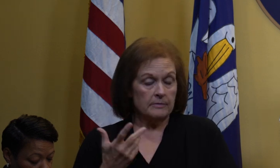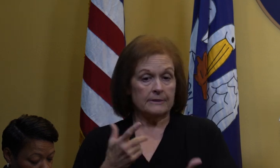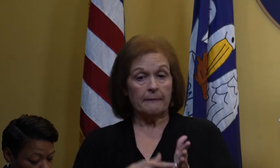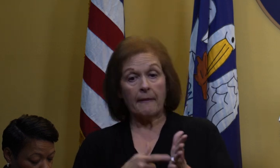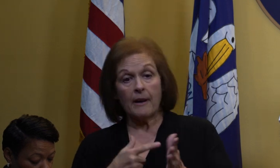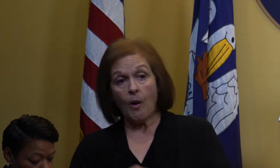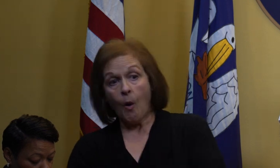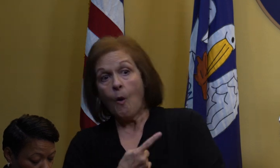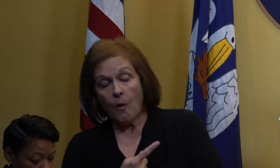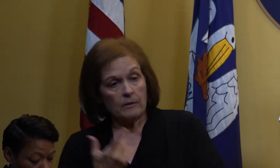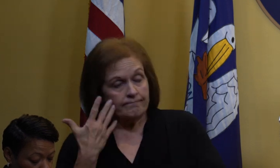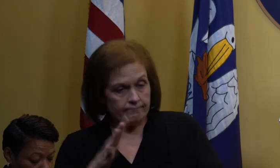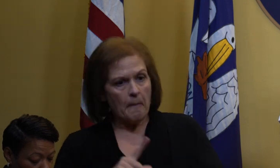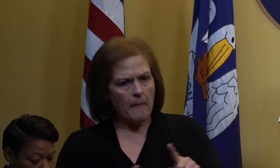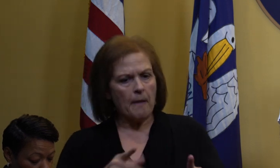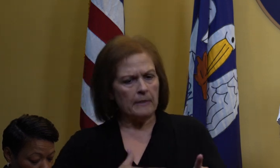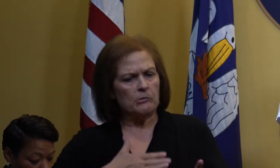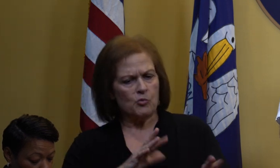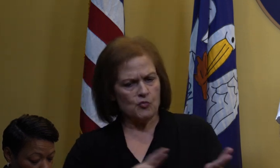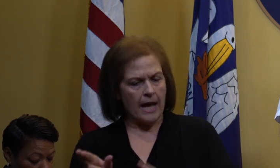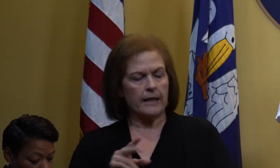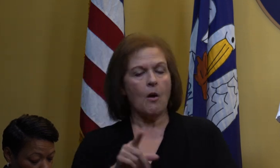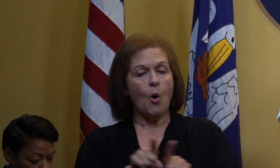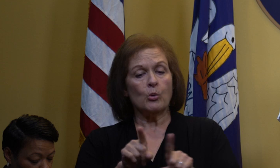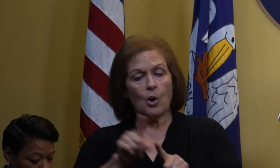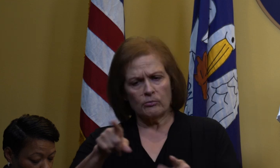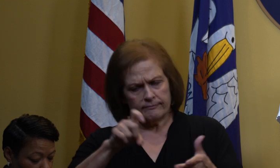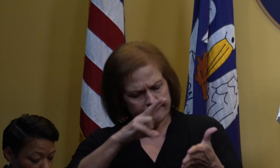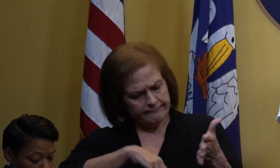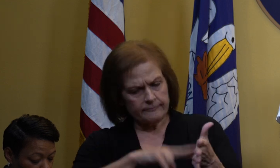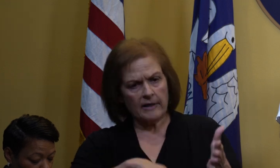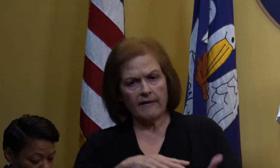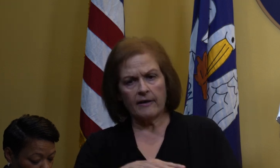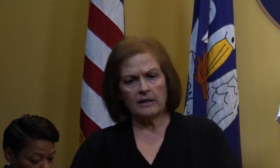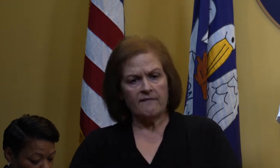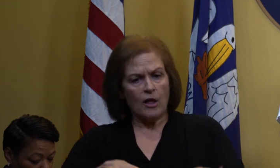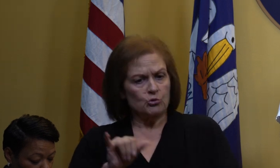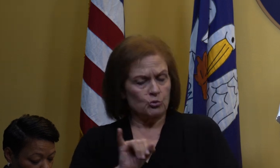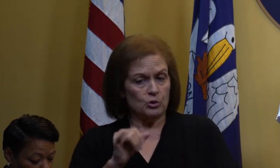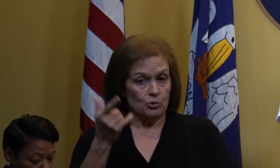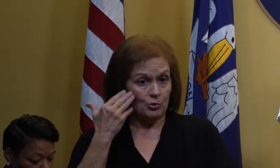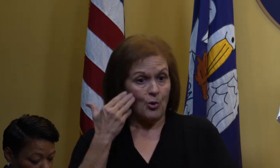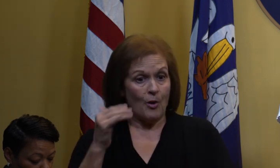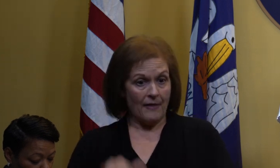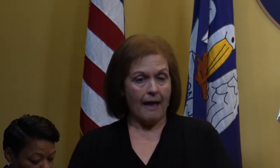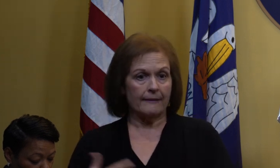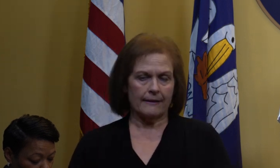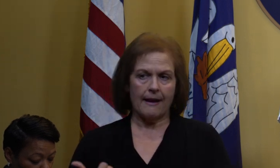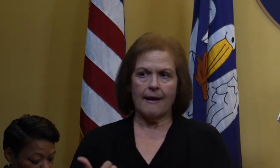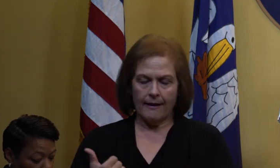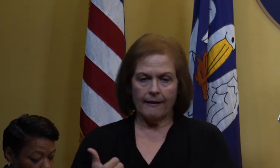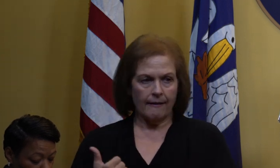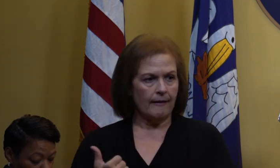we hope that they do. But please be ready. And review your flood insurance. This is the time of year, we know insurance is a hot button issue right now